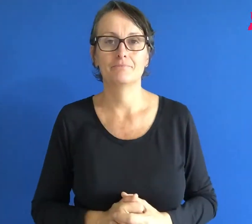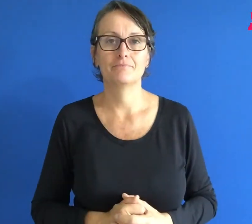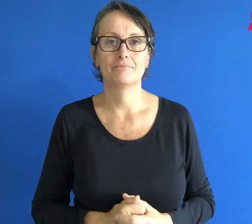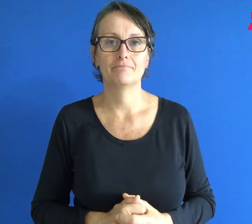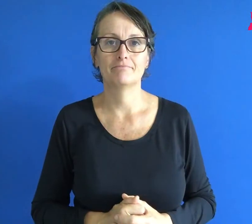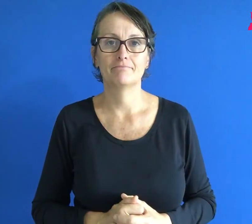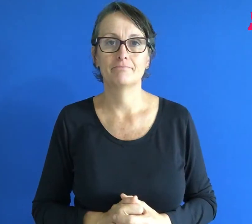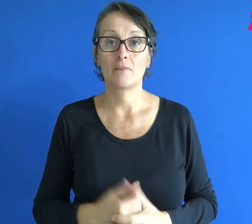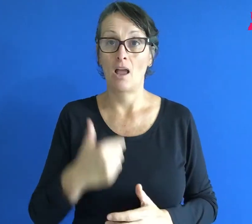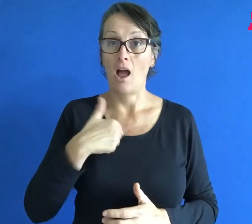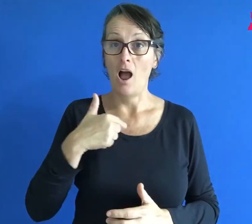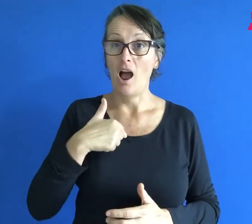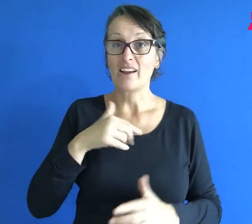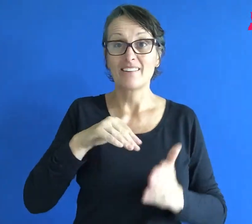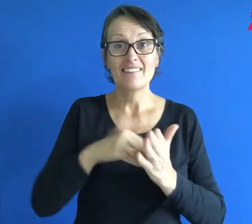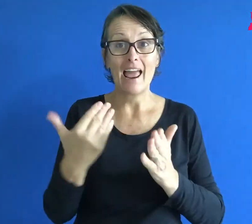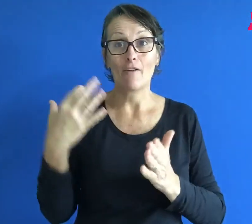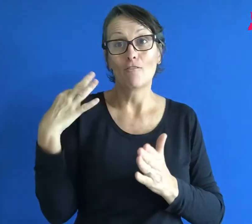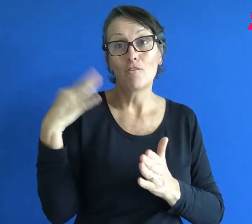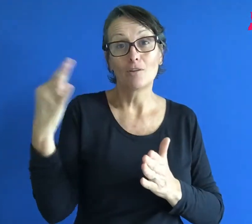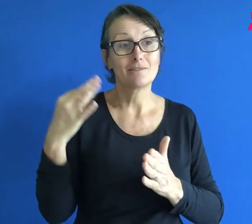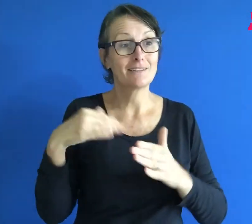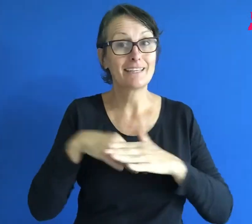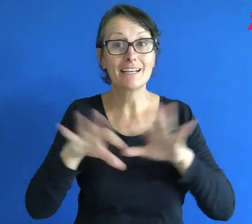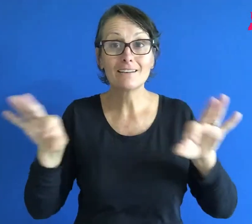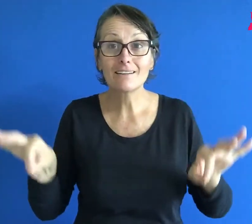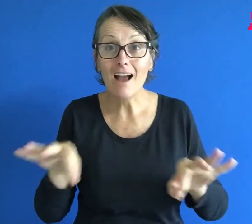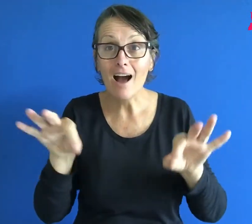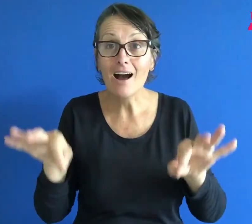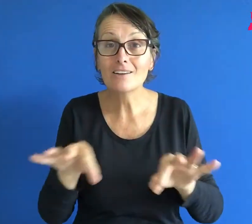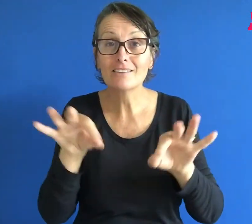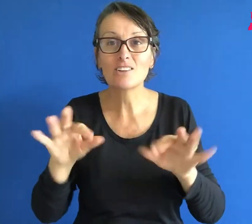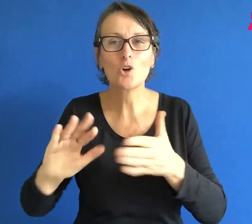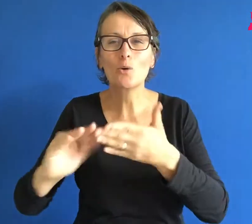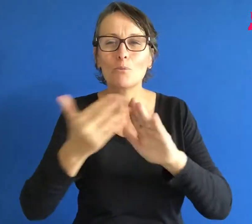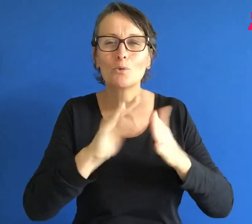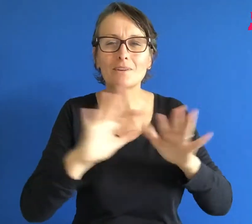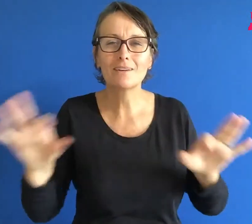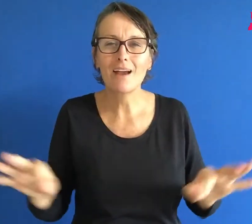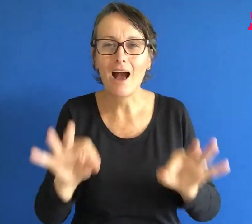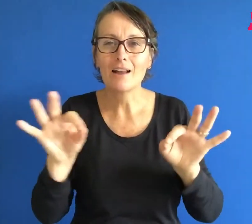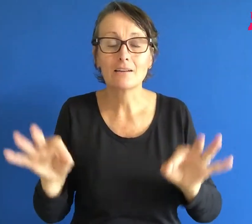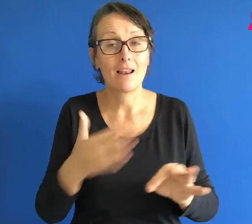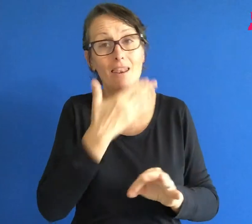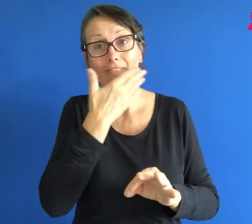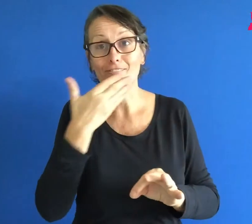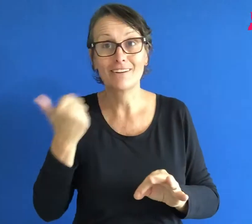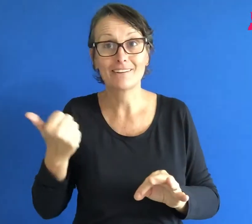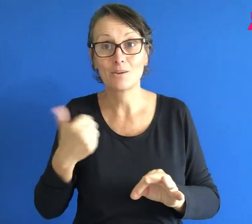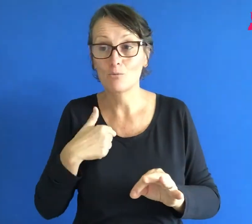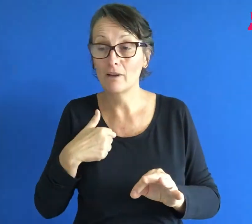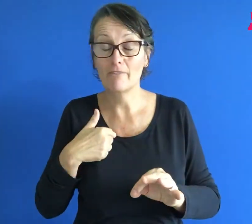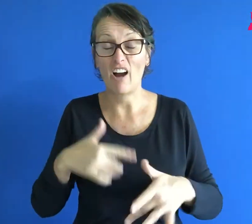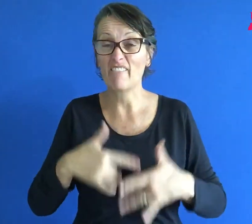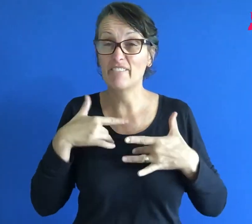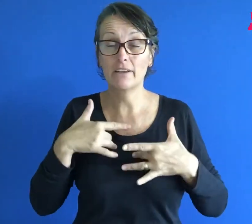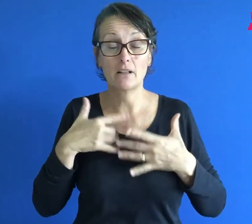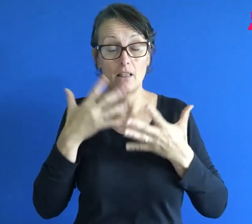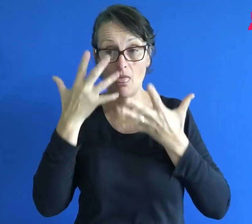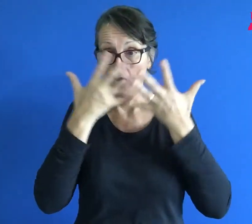so growing vegetables, incredibly mindful experience, because you go down to the plot when you're feeling like you need some time out. I'll go